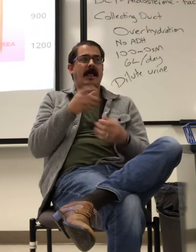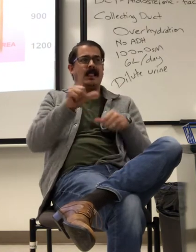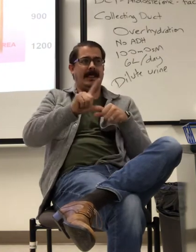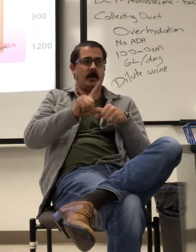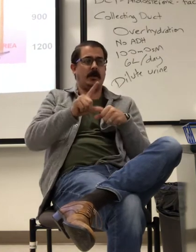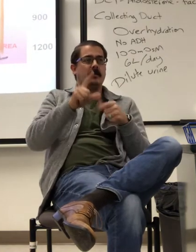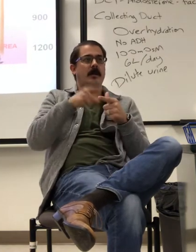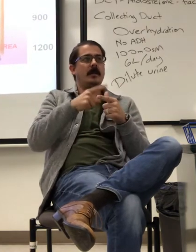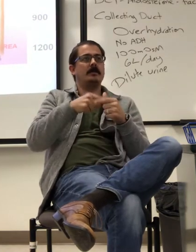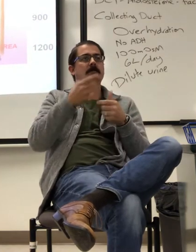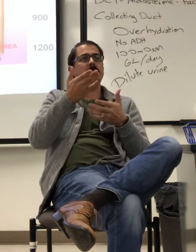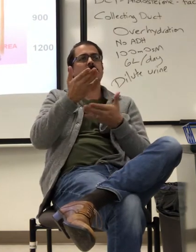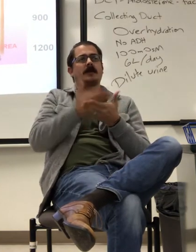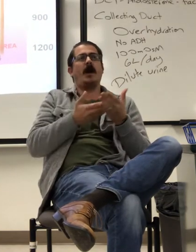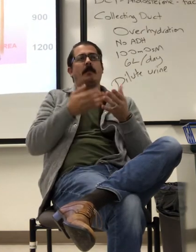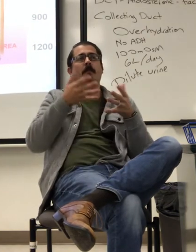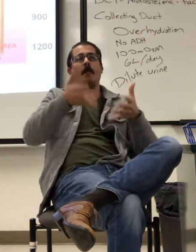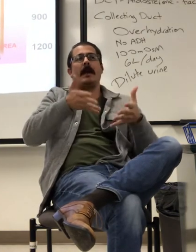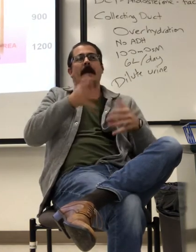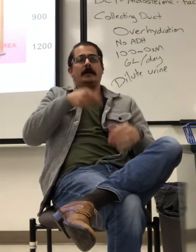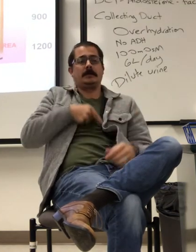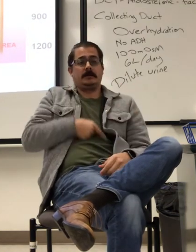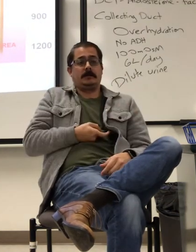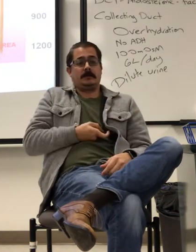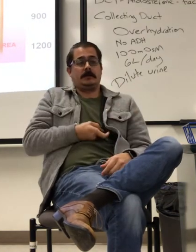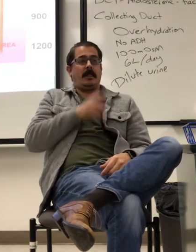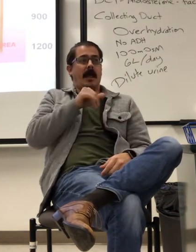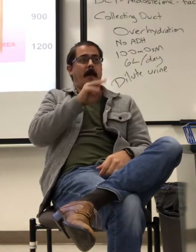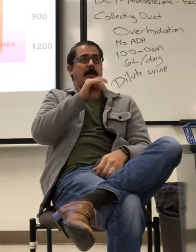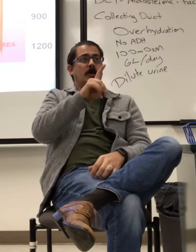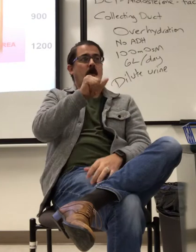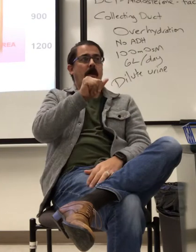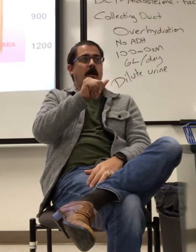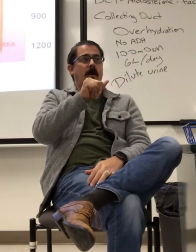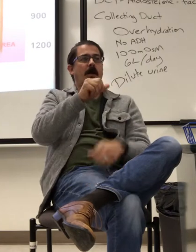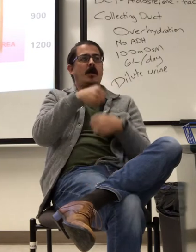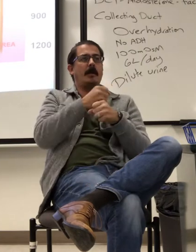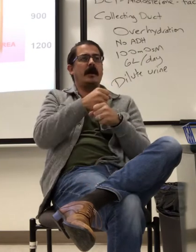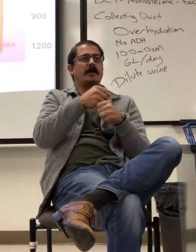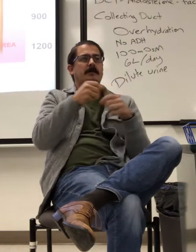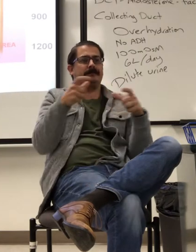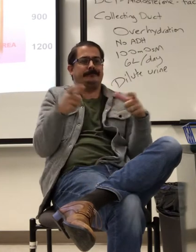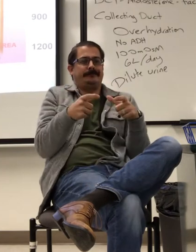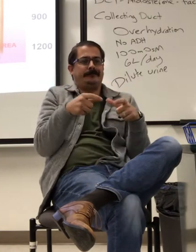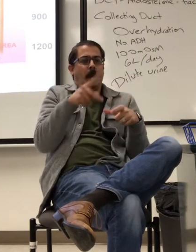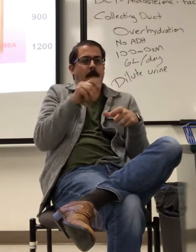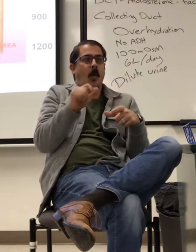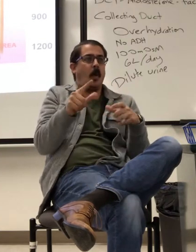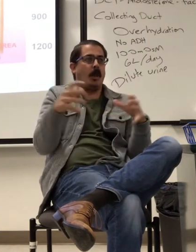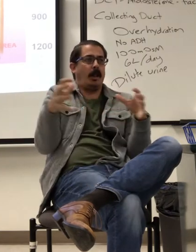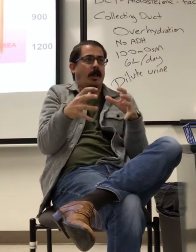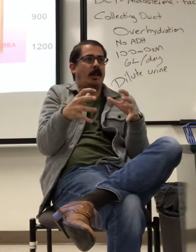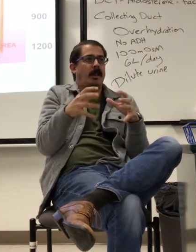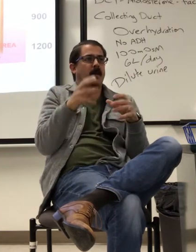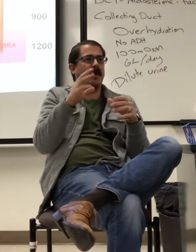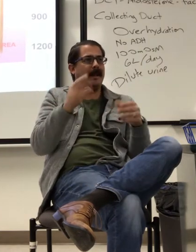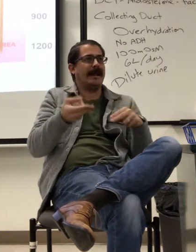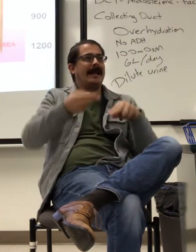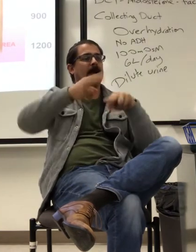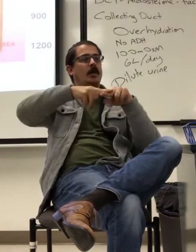of it remains in this area of the medulla and creates a pool that helps further increase